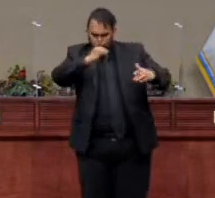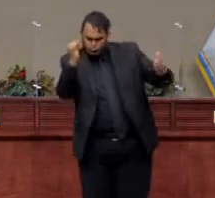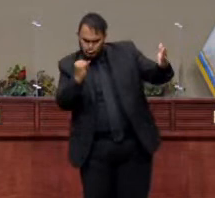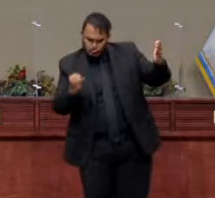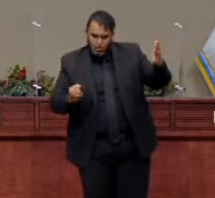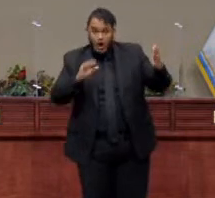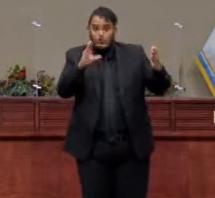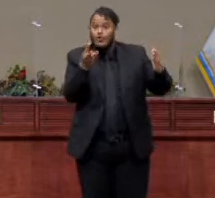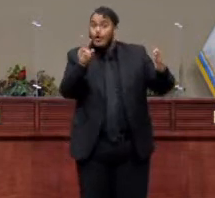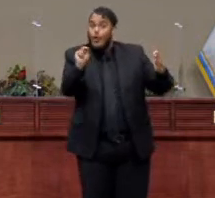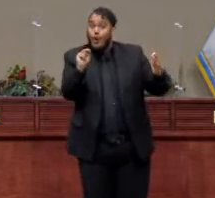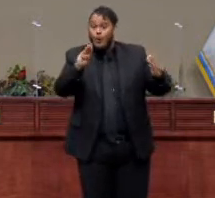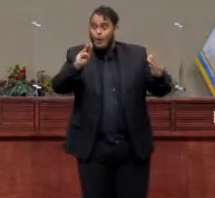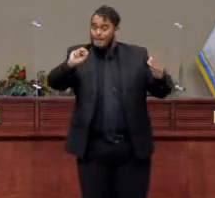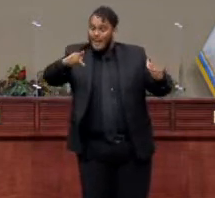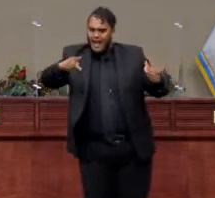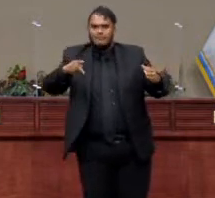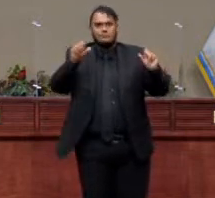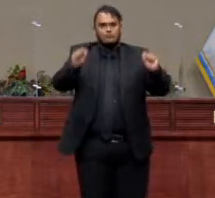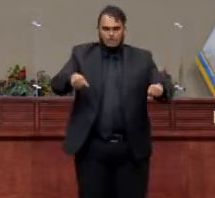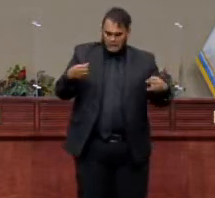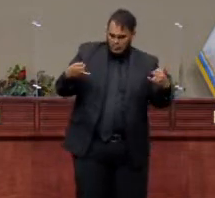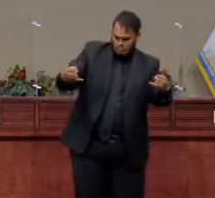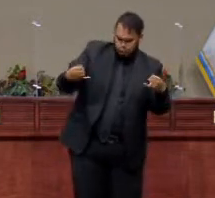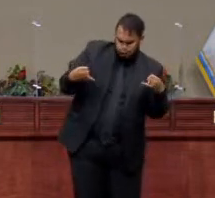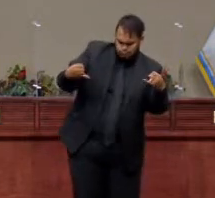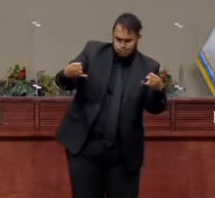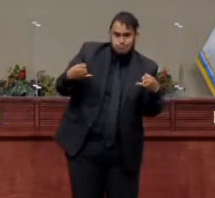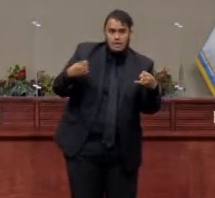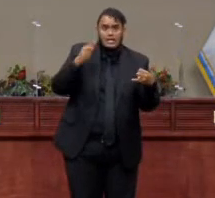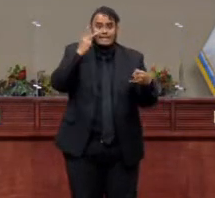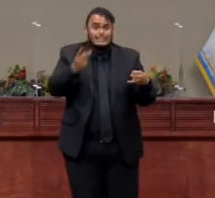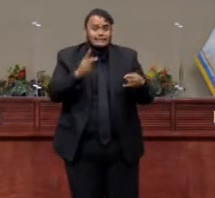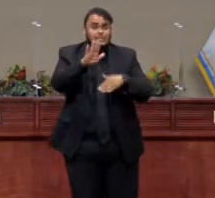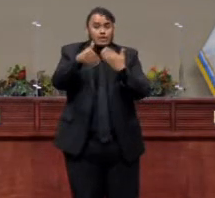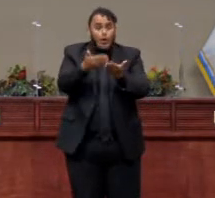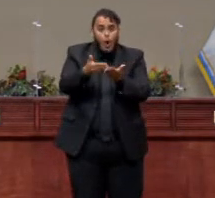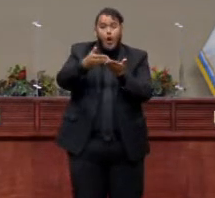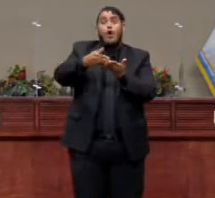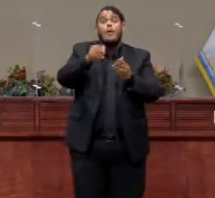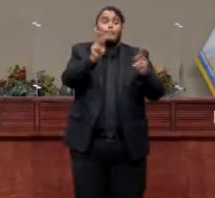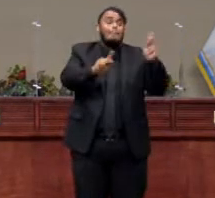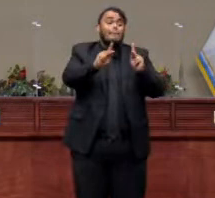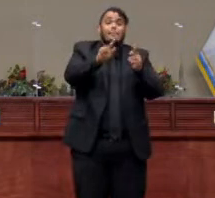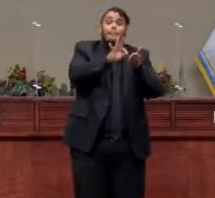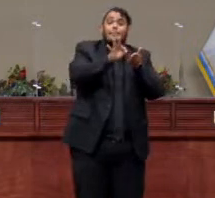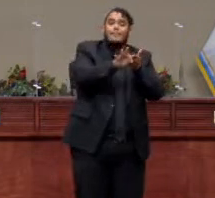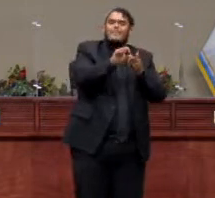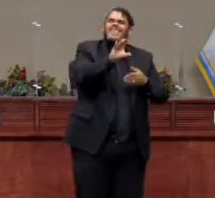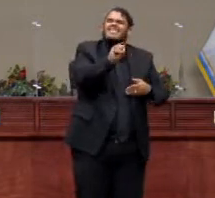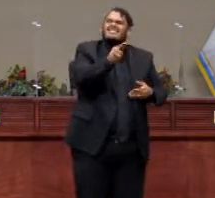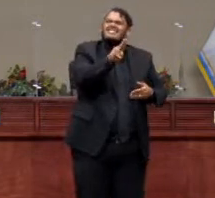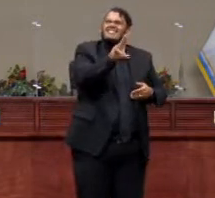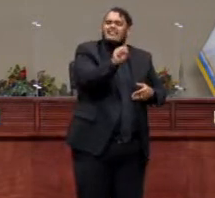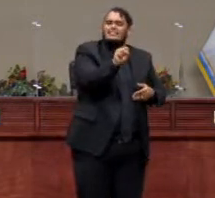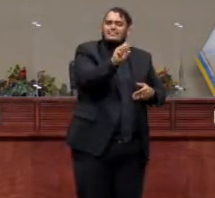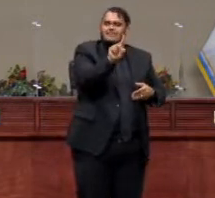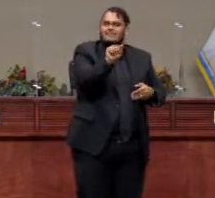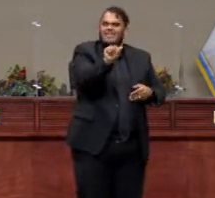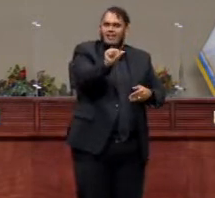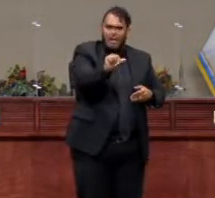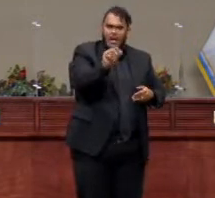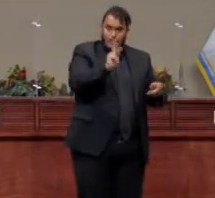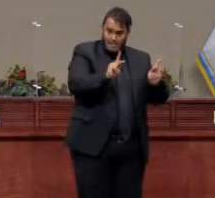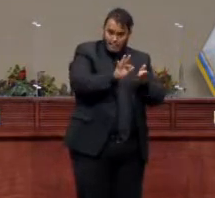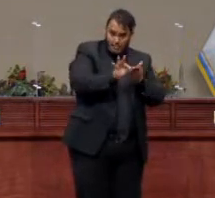mapping tool, residents can review the census data by district and draw up new county district boundaries to submit to